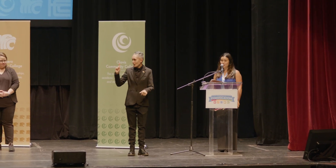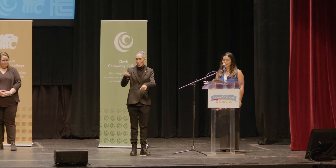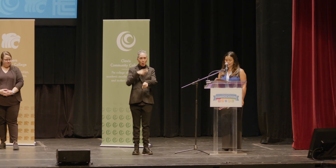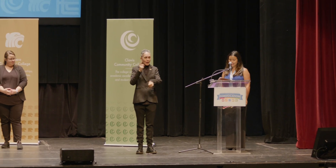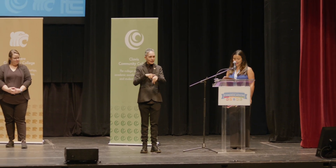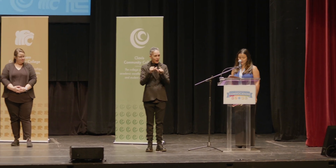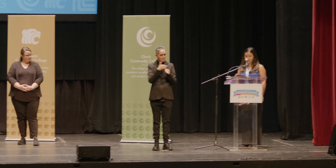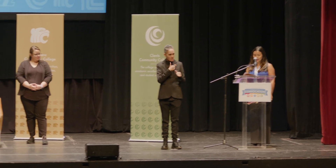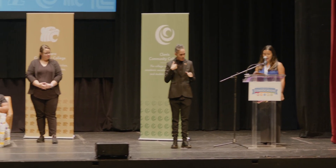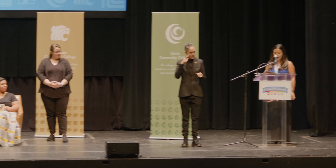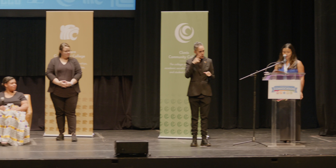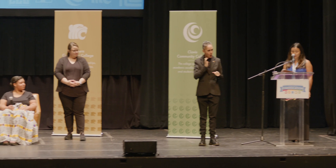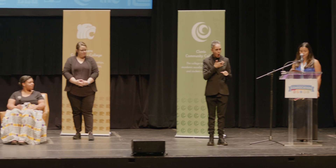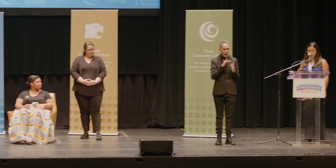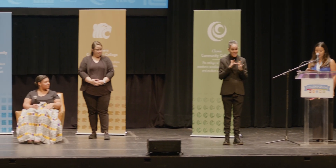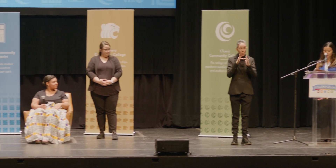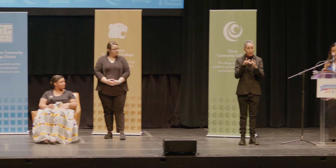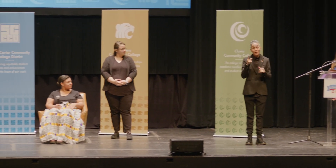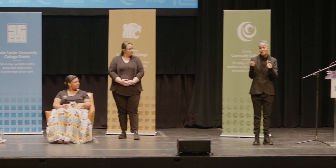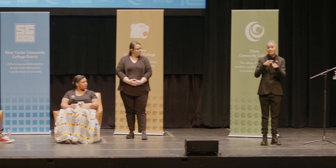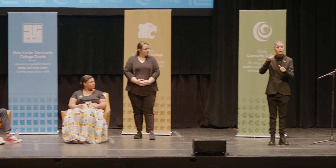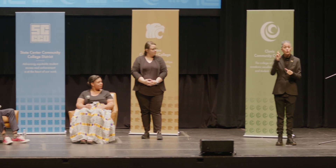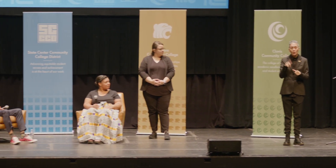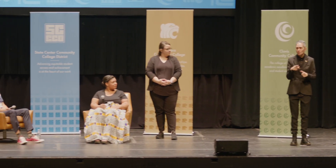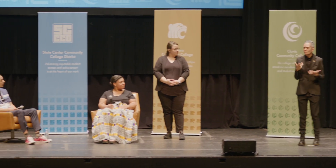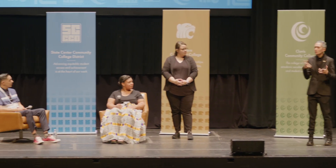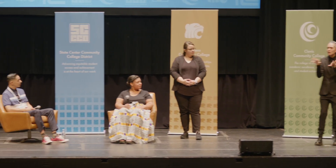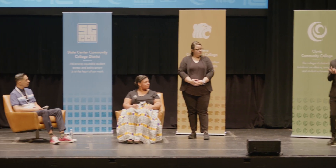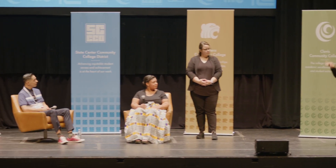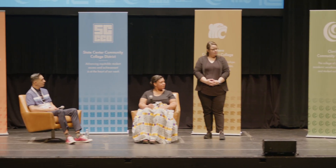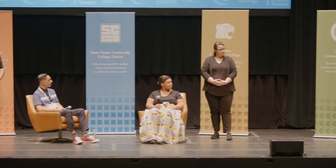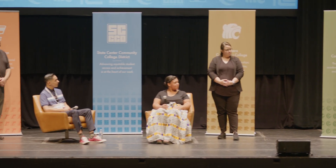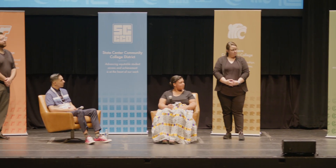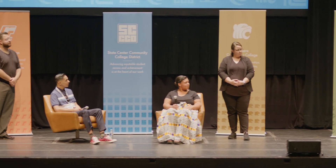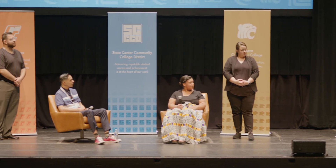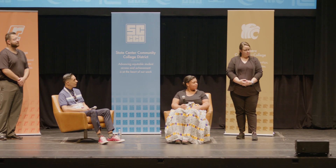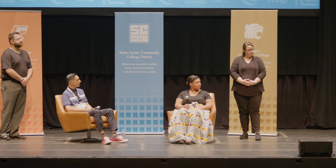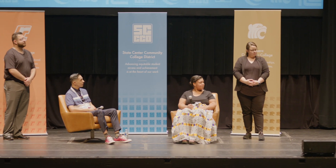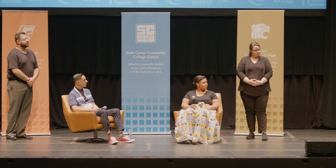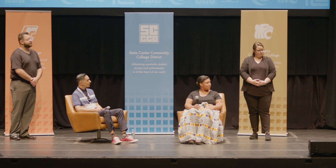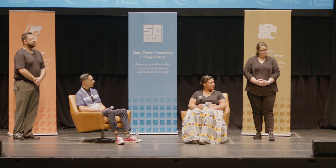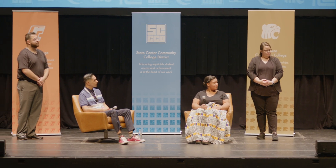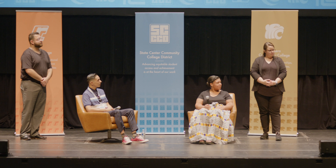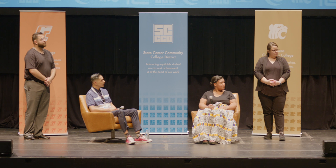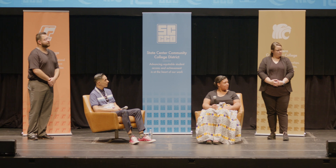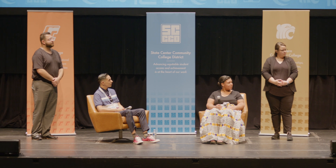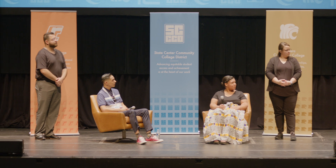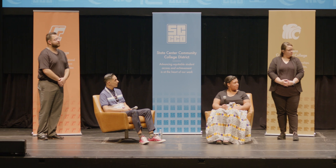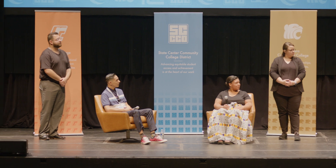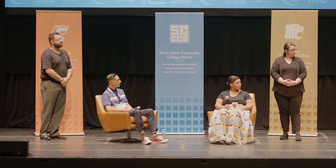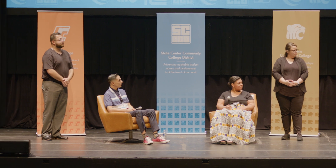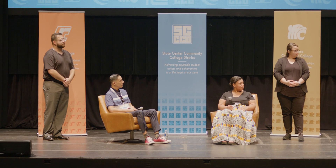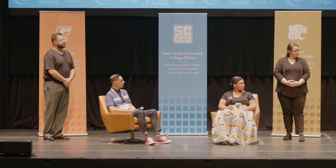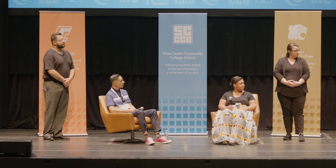of our Trauma and Resilience Network. And our first question is, one of the key issues you've mentioned in the past is the impact poverty and